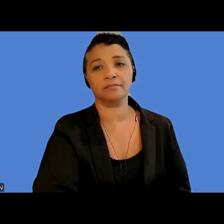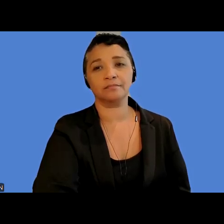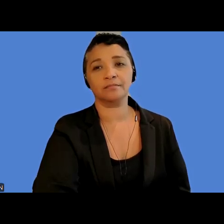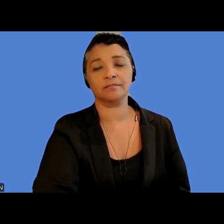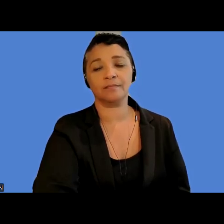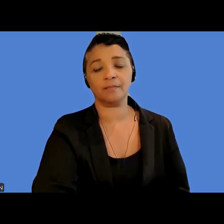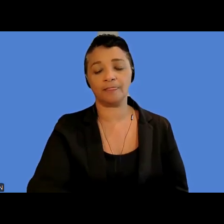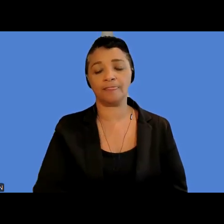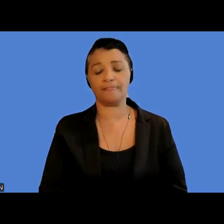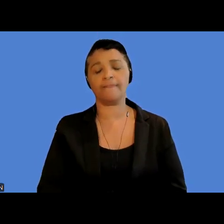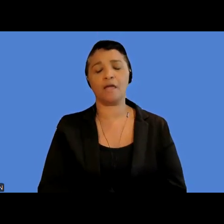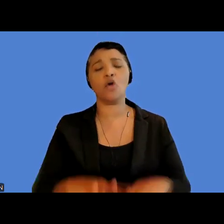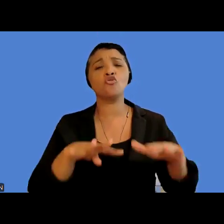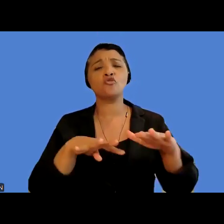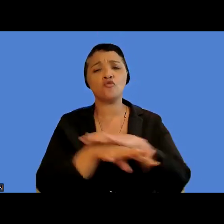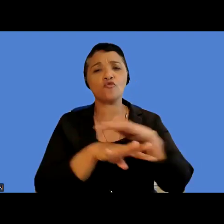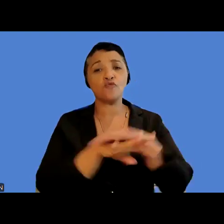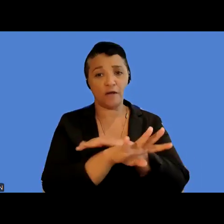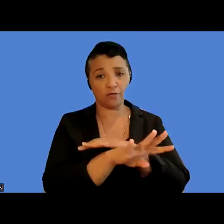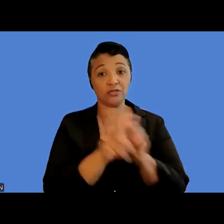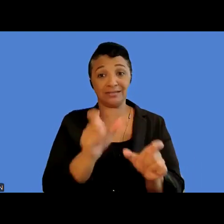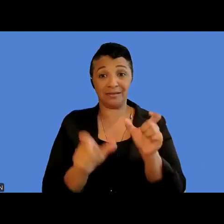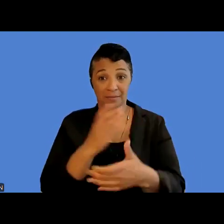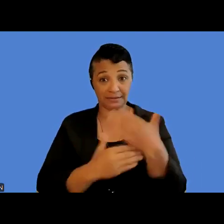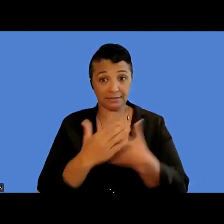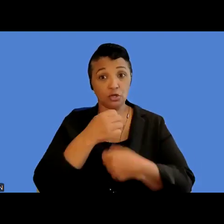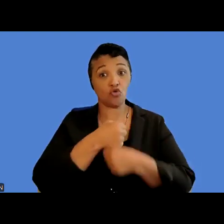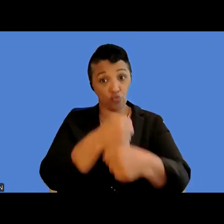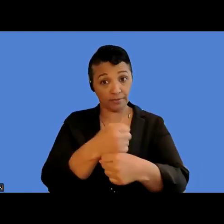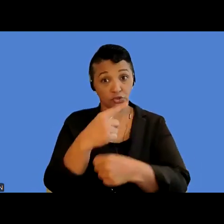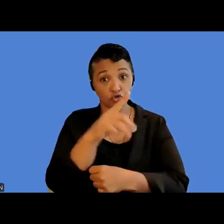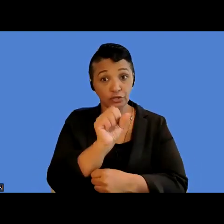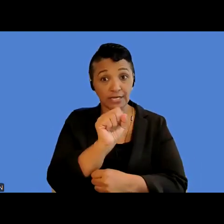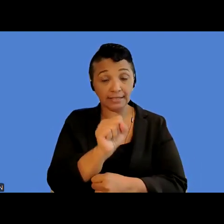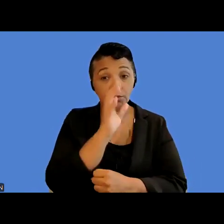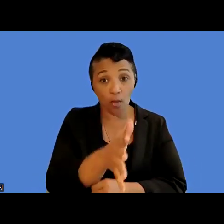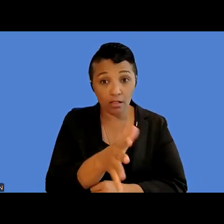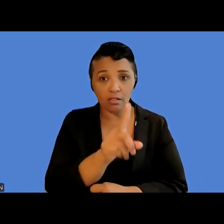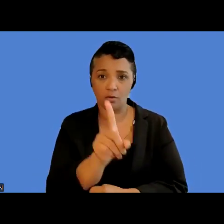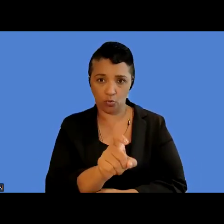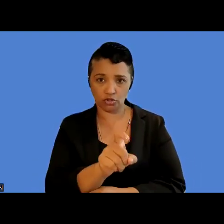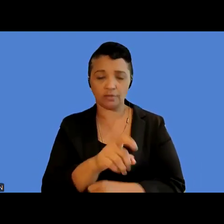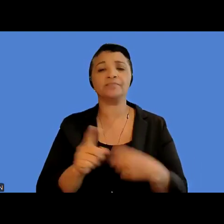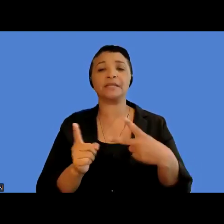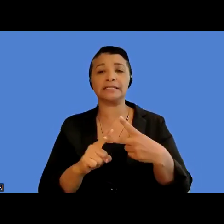disabilities being represented at the GDS. Then there's a comment from